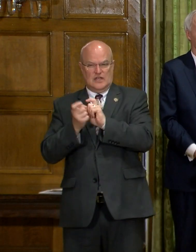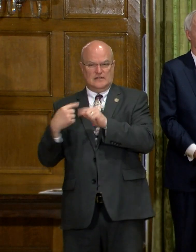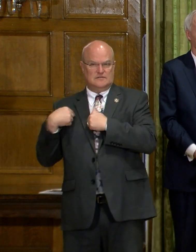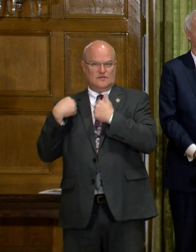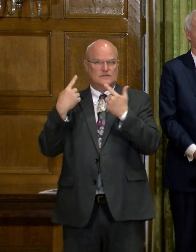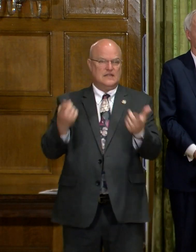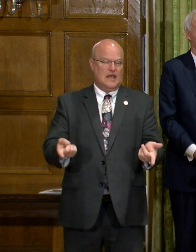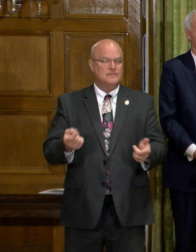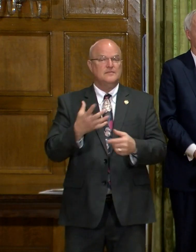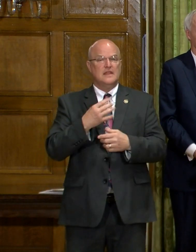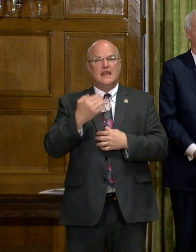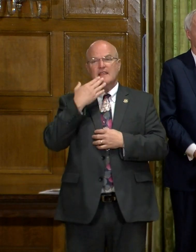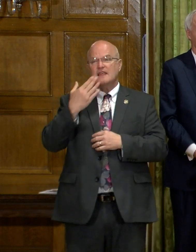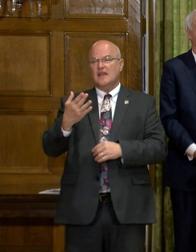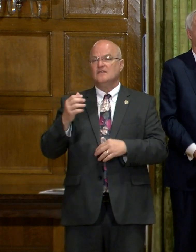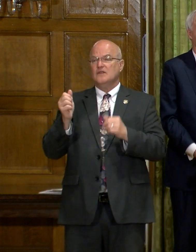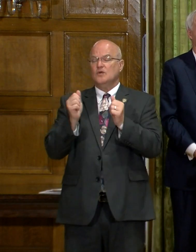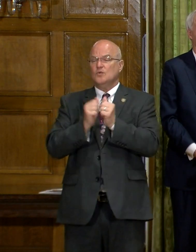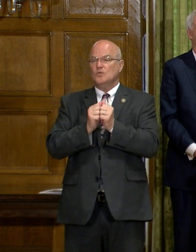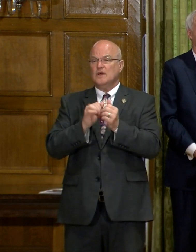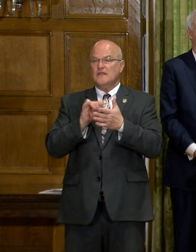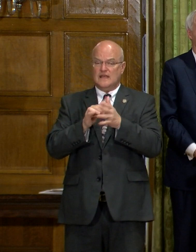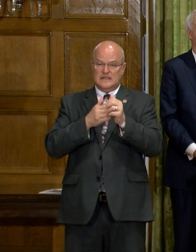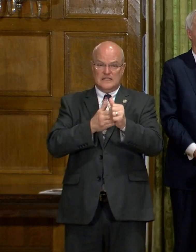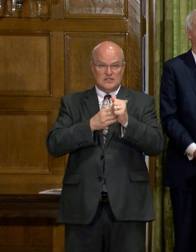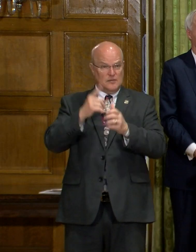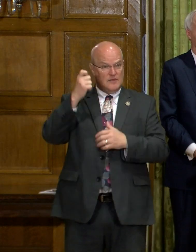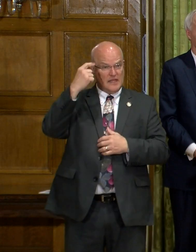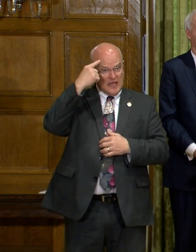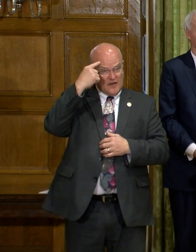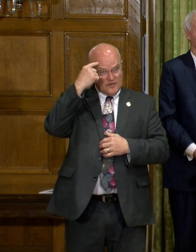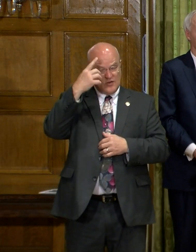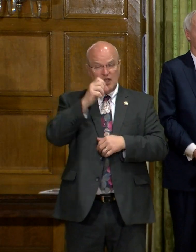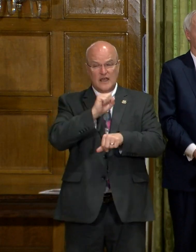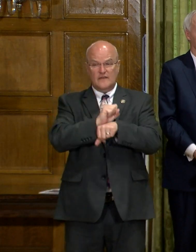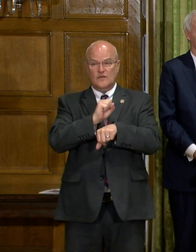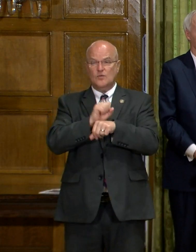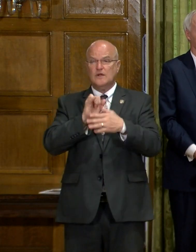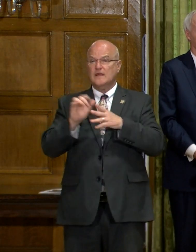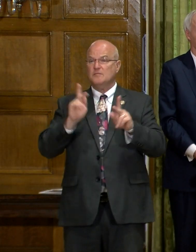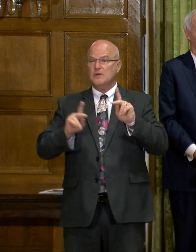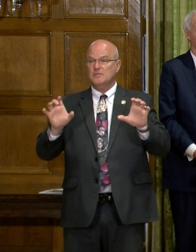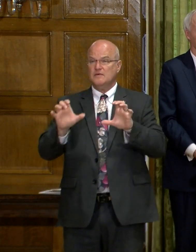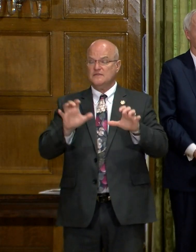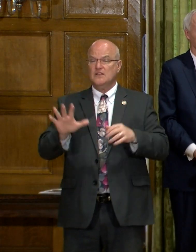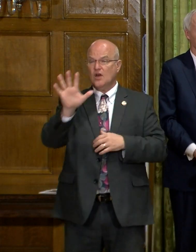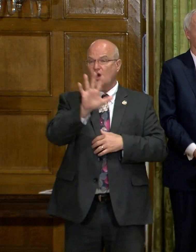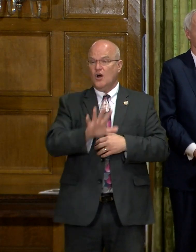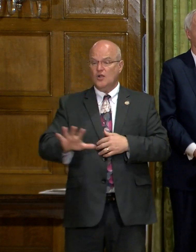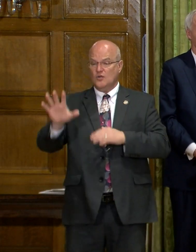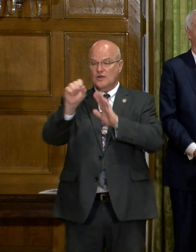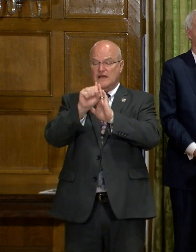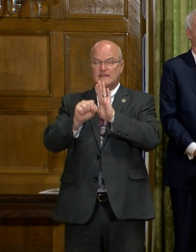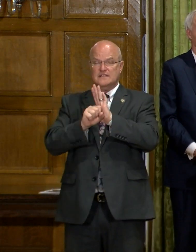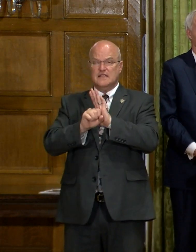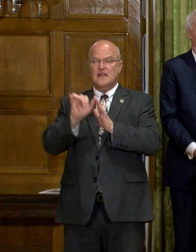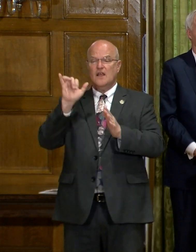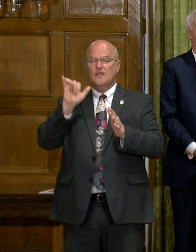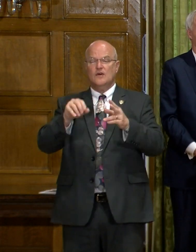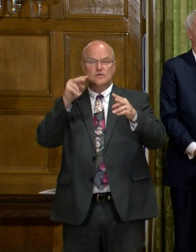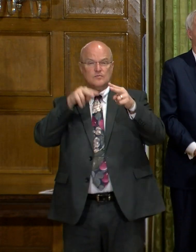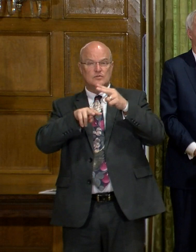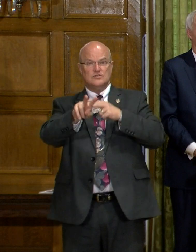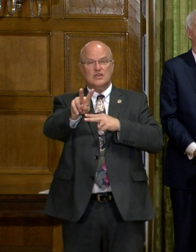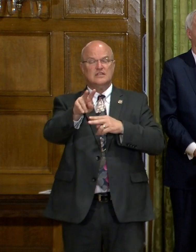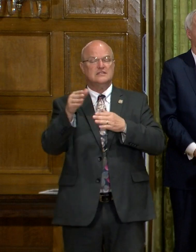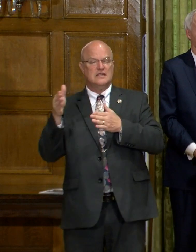time. And thankfully, with the leadership of the governor and the work that people have done across the state, those projections have